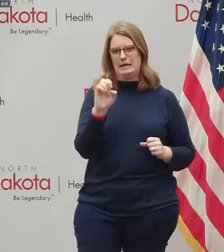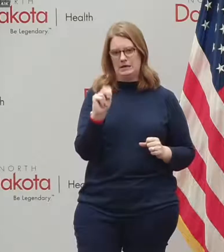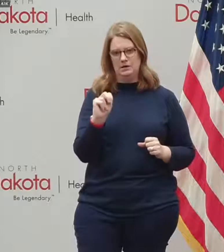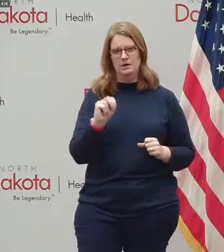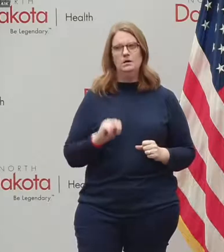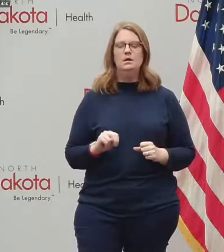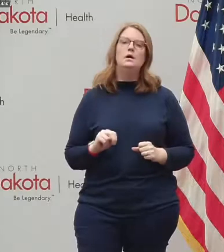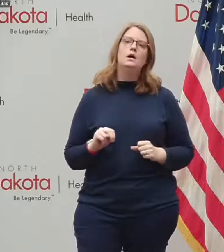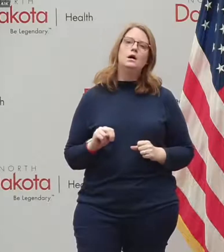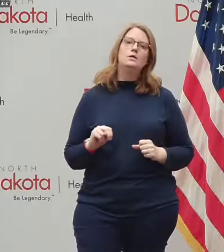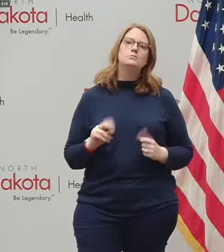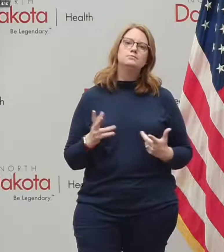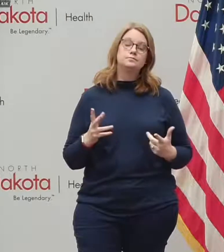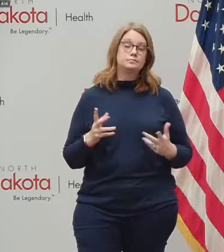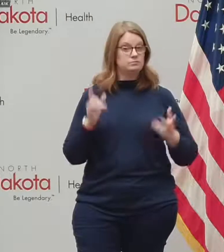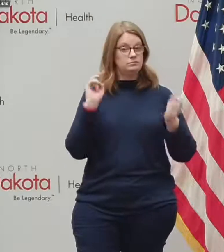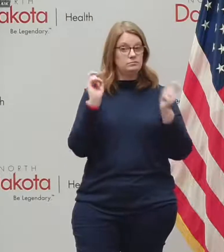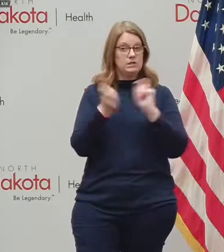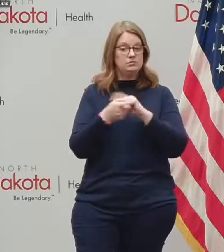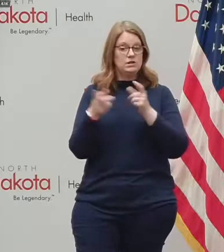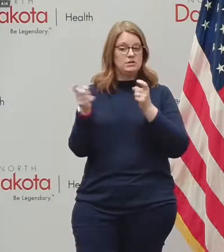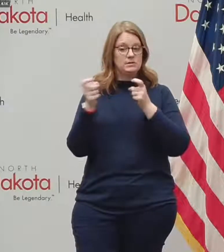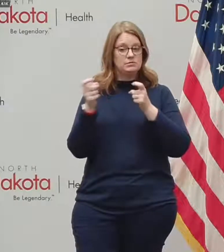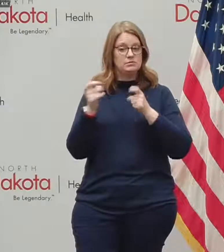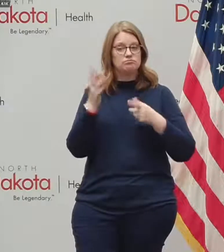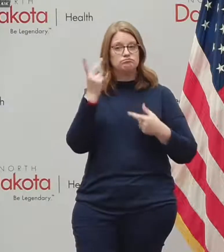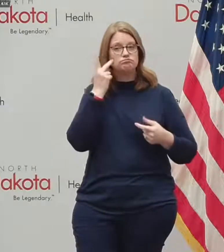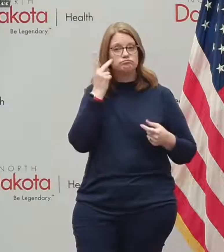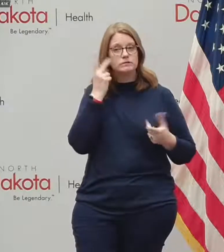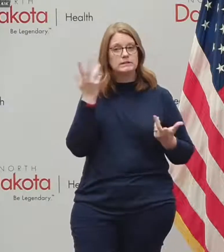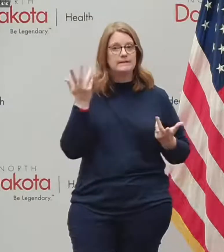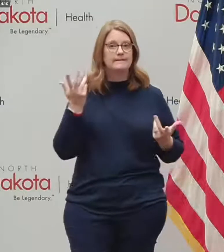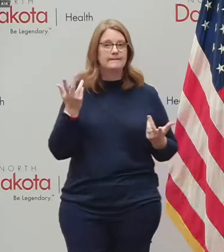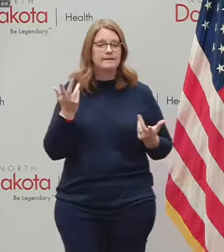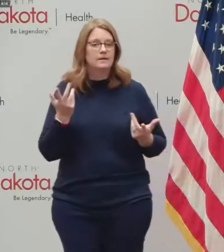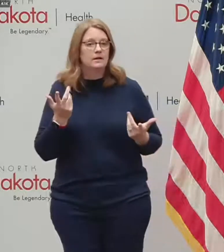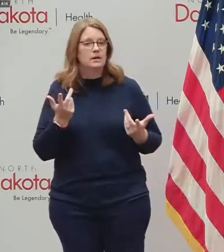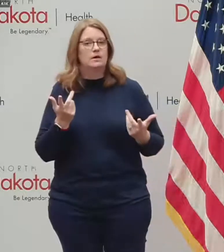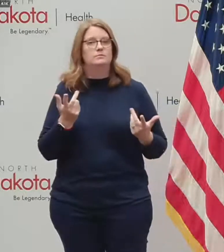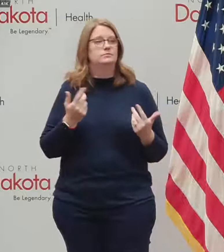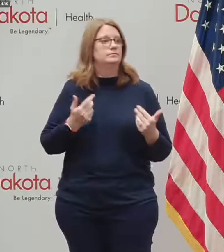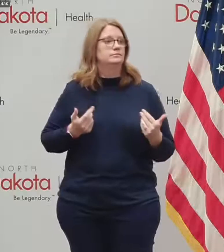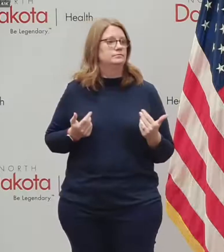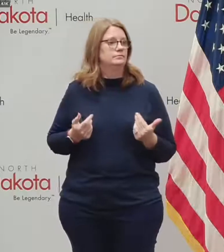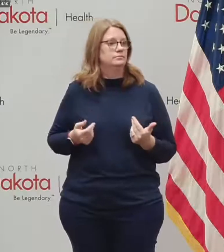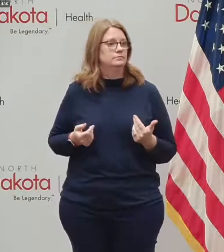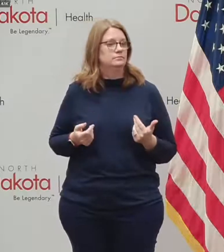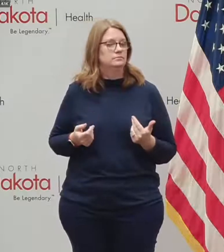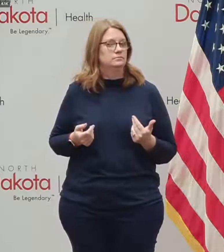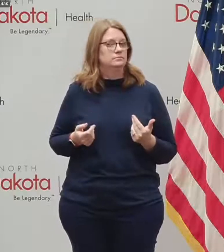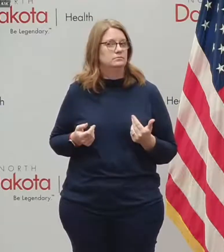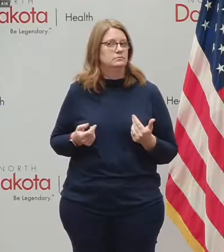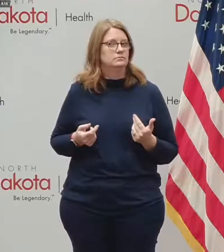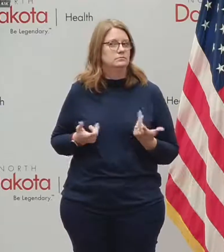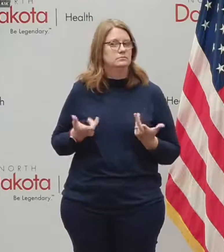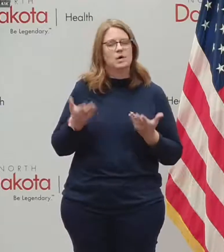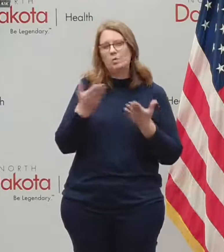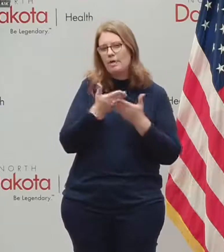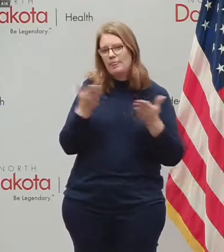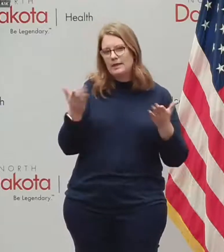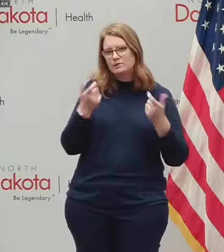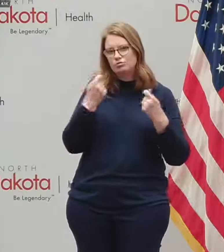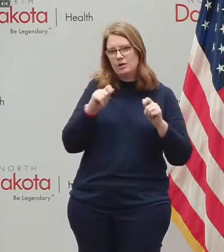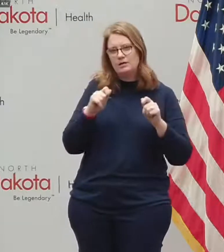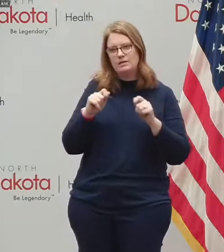to emerge and see with a change in administration is whether or not they are, what things are going to try to be